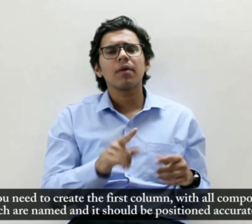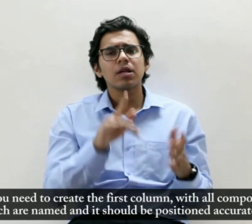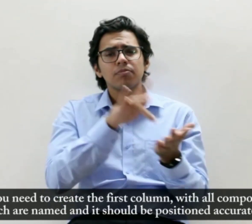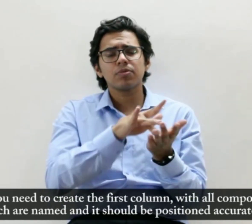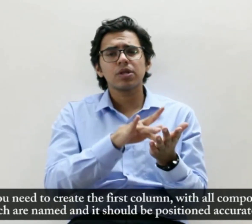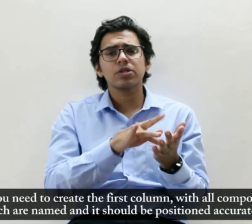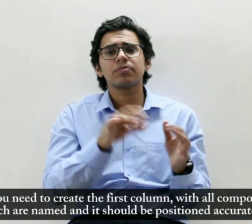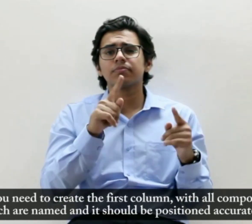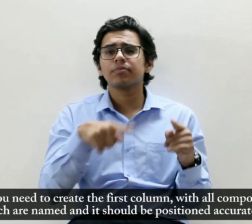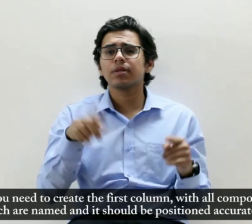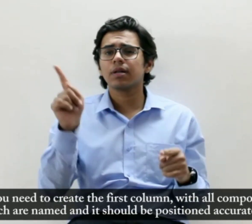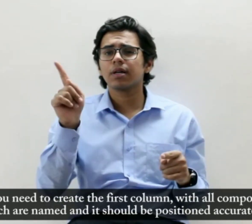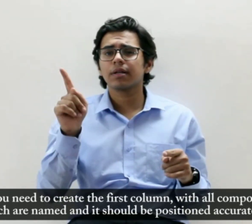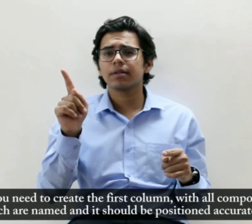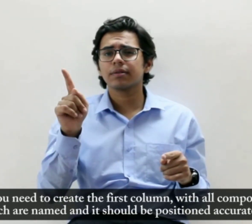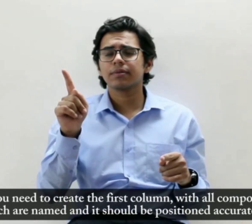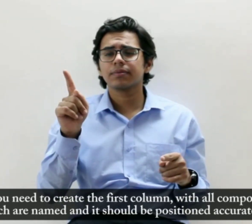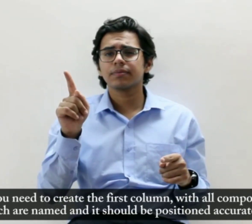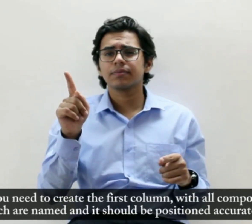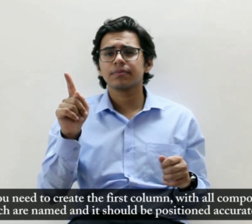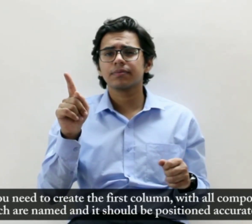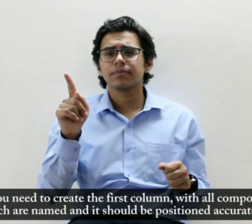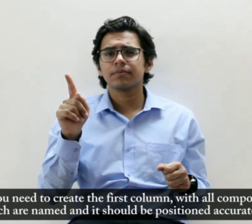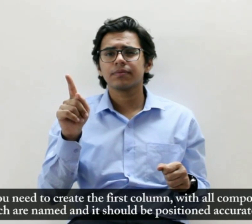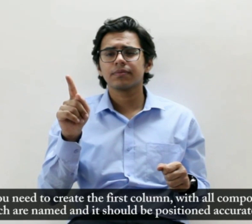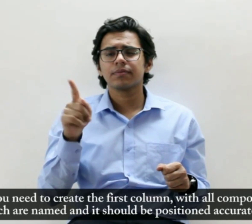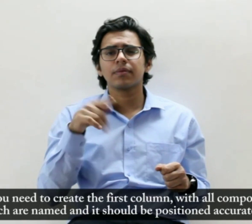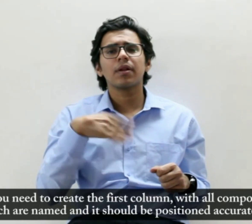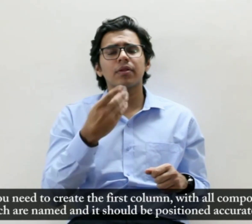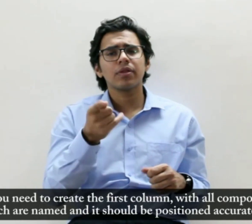be positioned accurately.